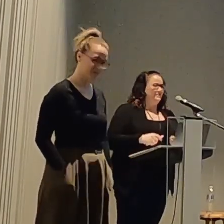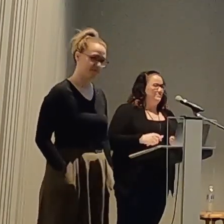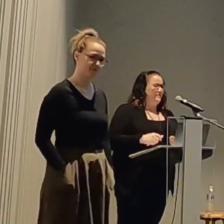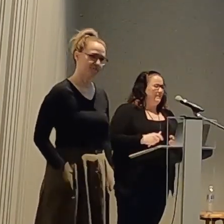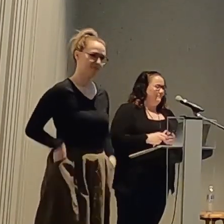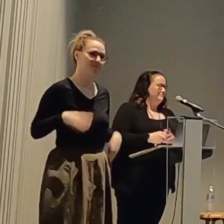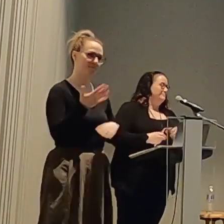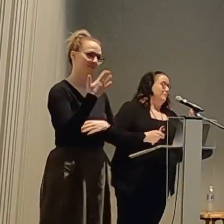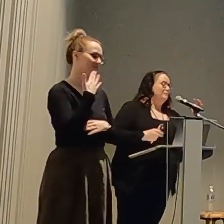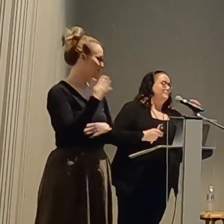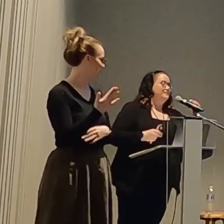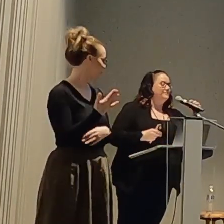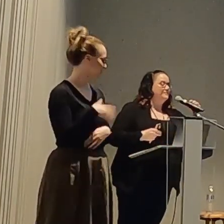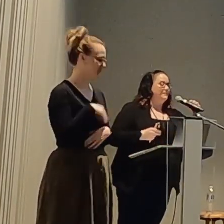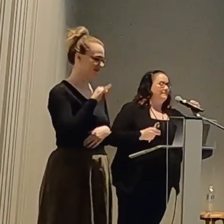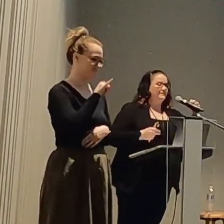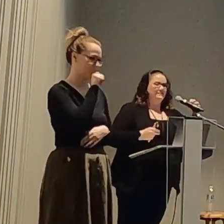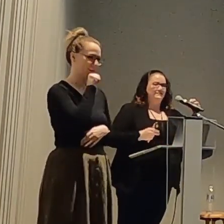Good morning.